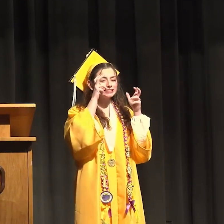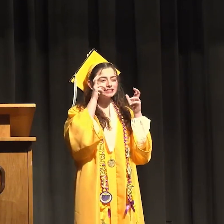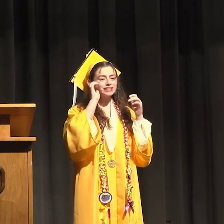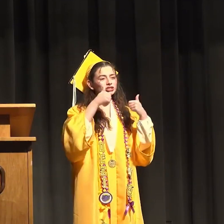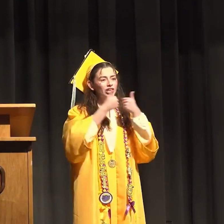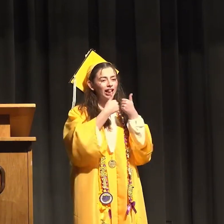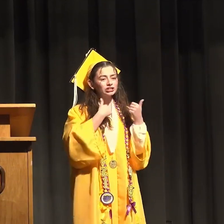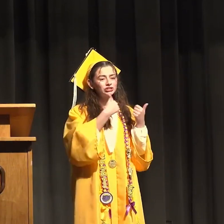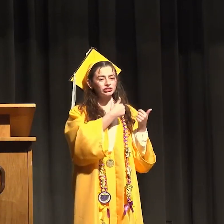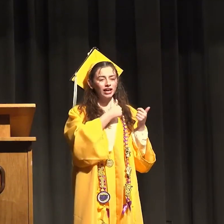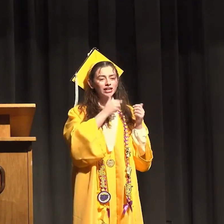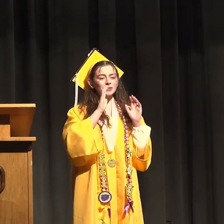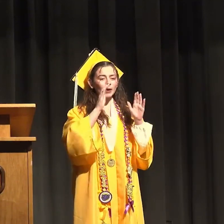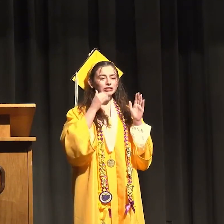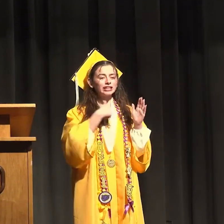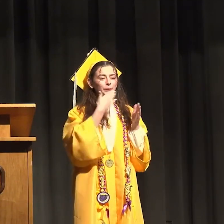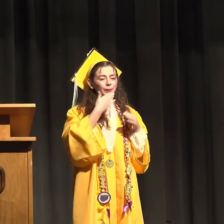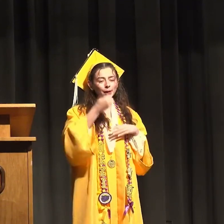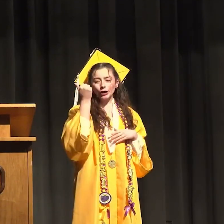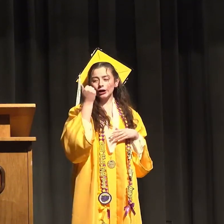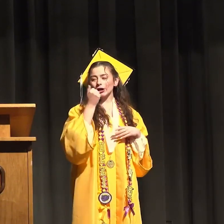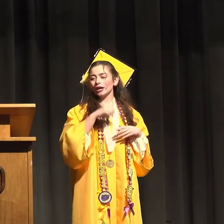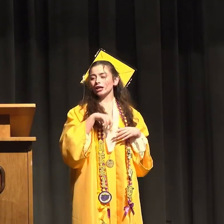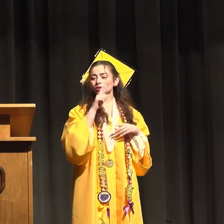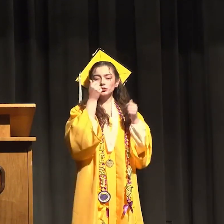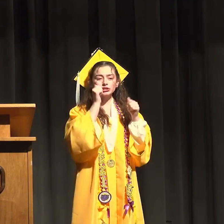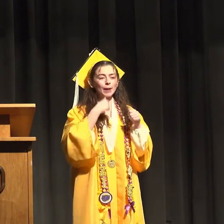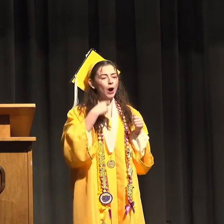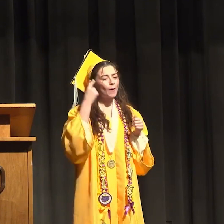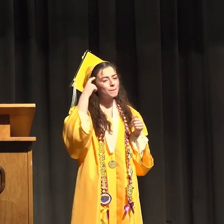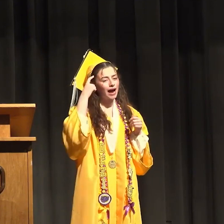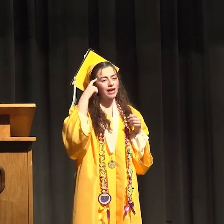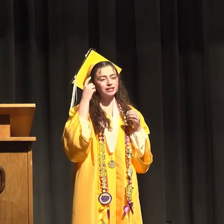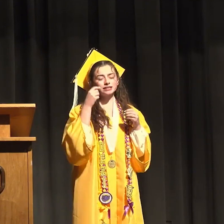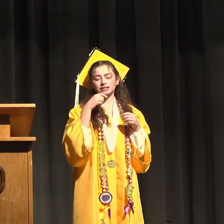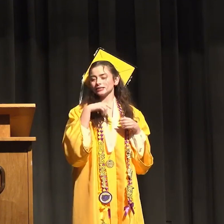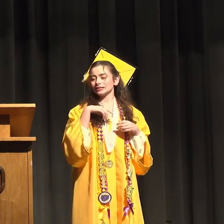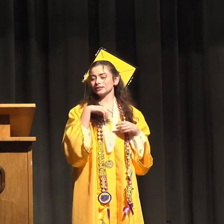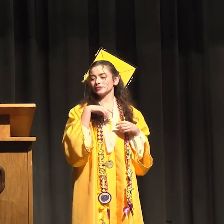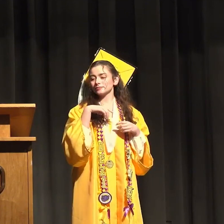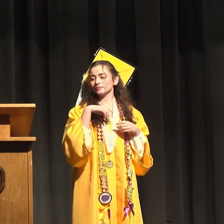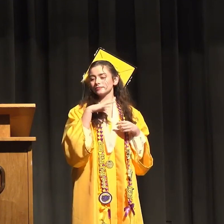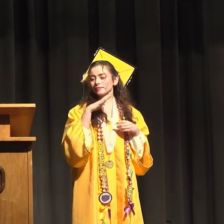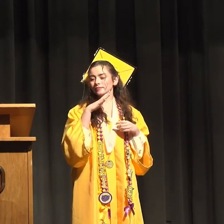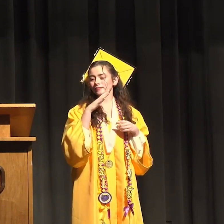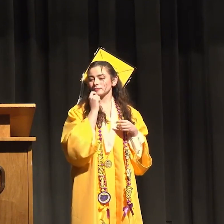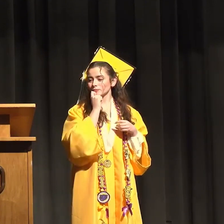us how to listen, how to challenge ourselves, how to become better, how to shape our minds,